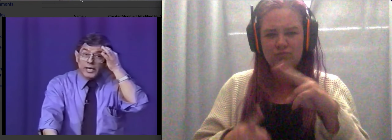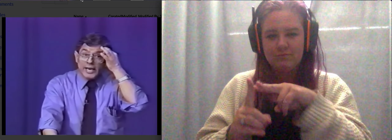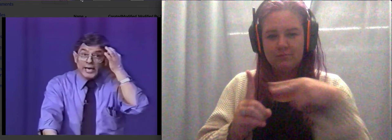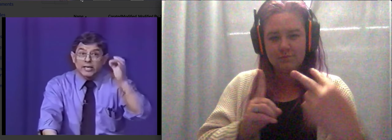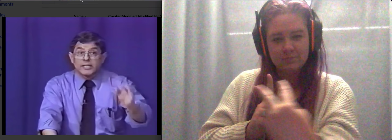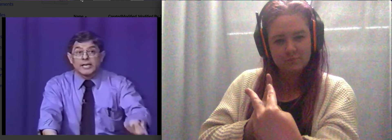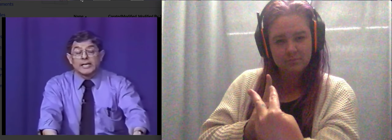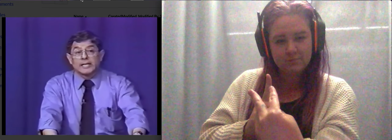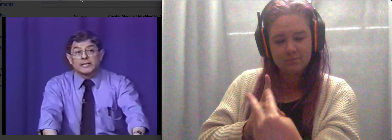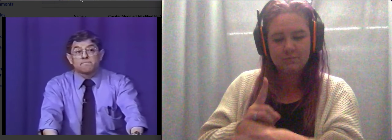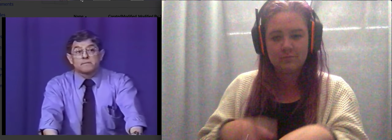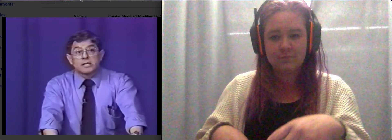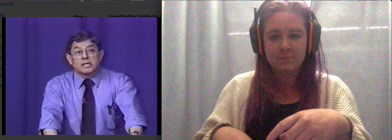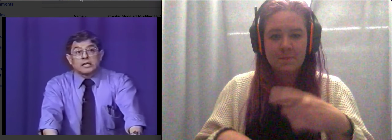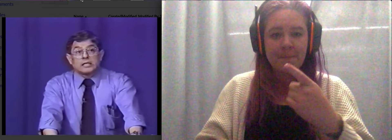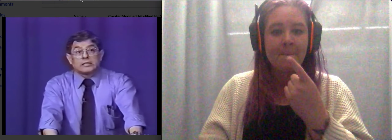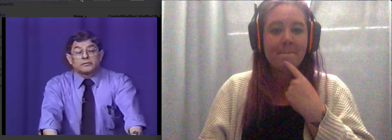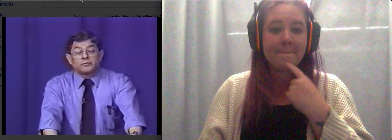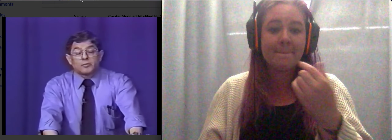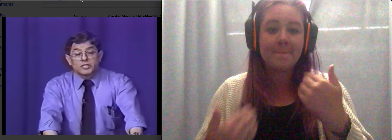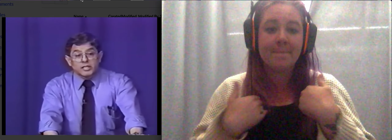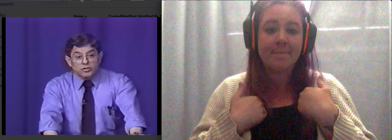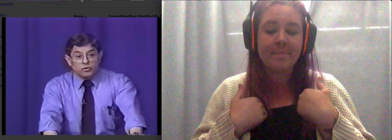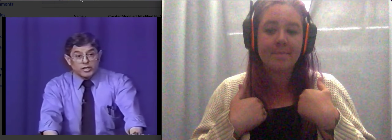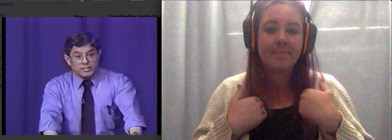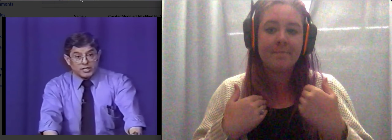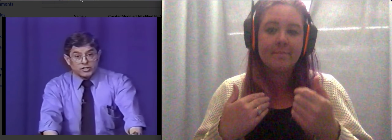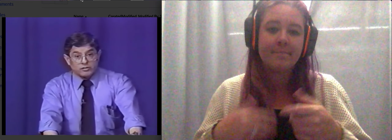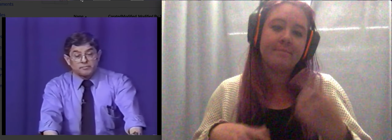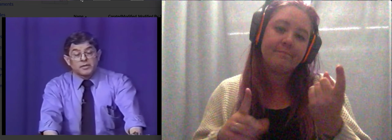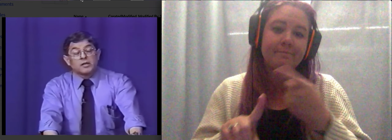had from a skills orientation,